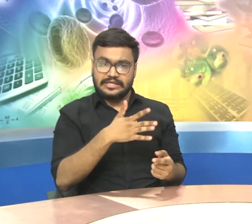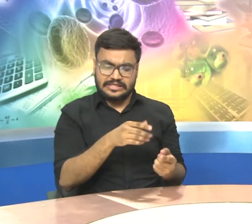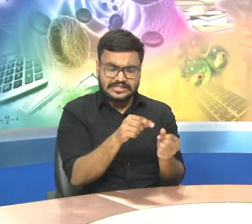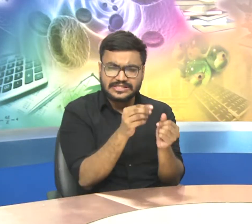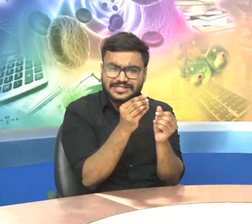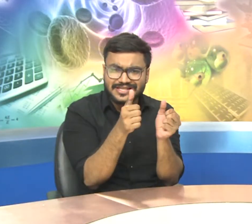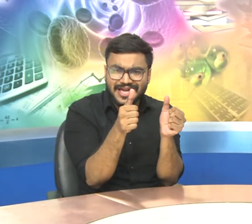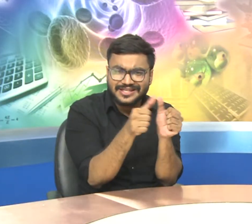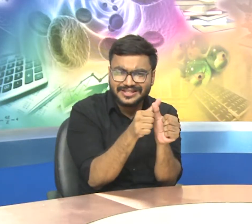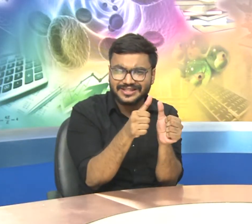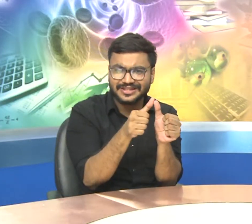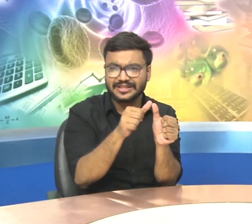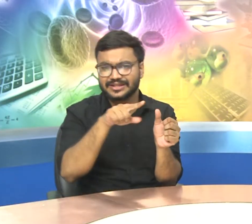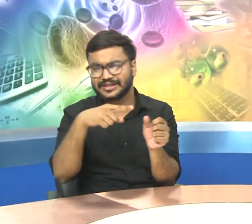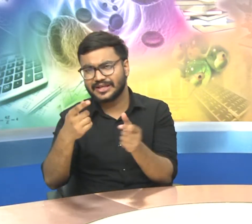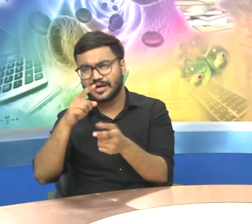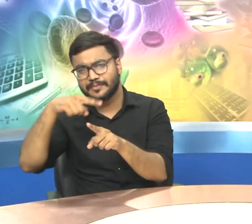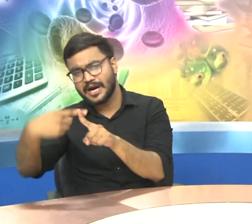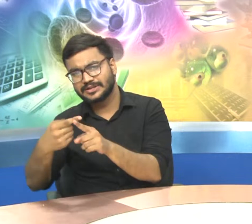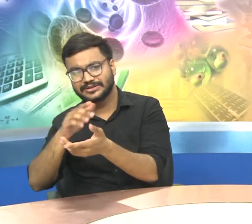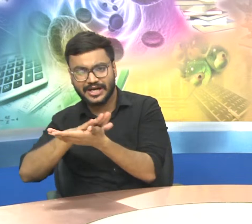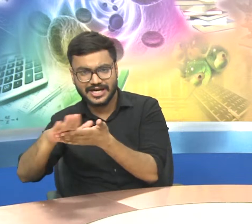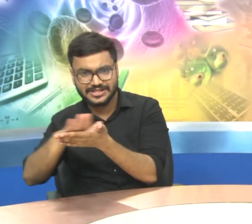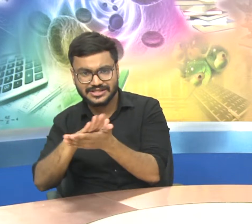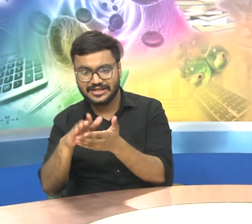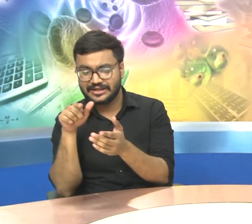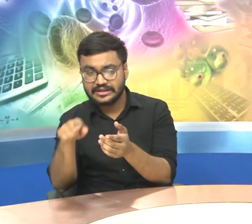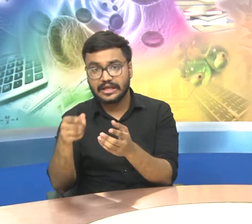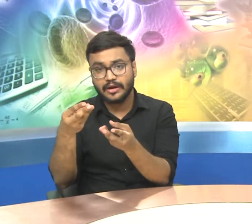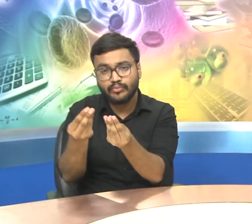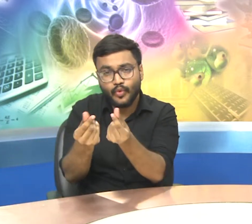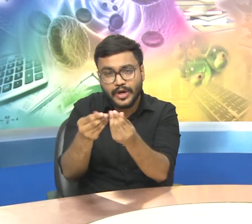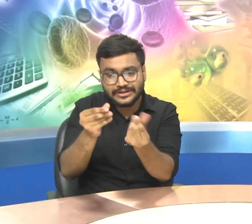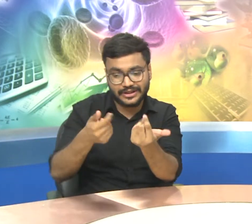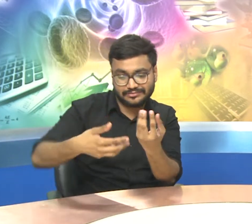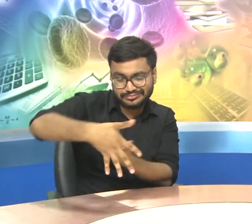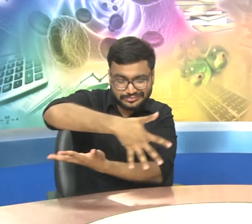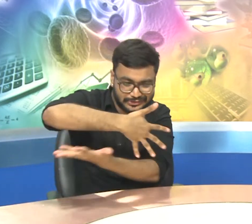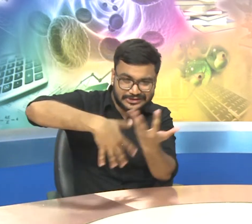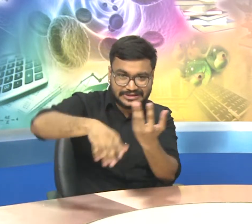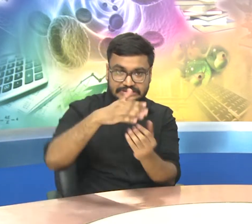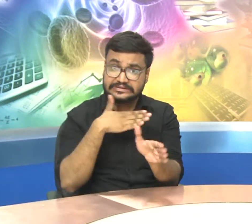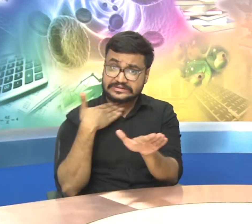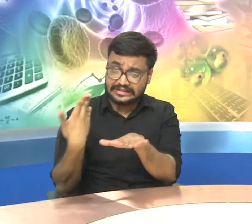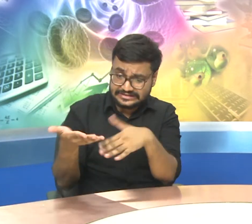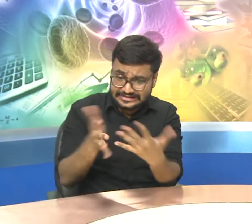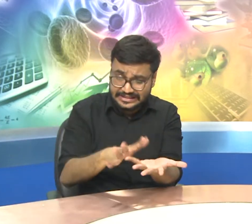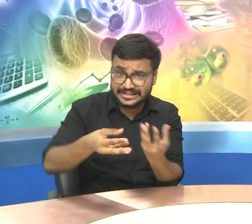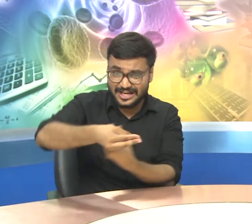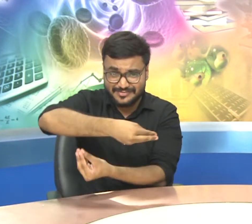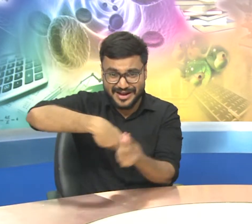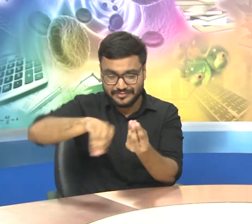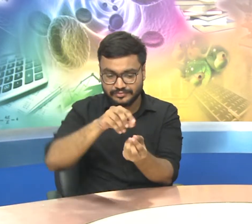And after that, we have seen the organic compounds like amino acids and humic